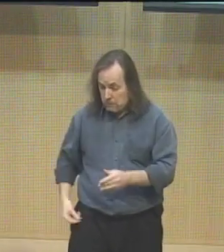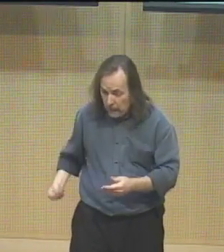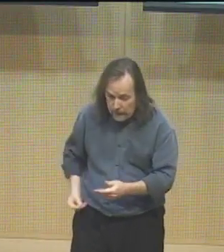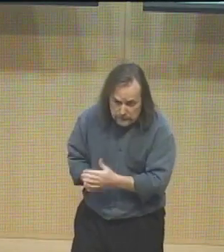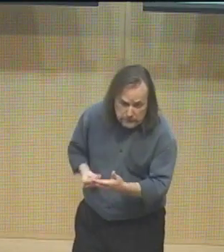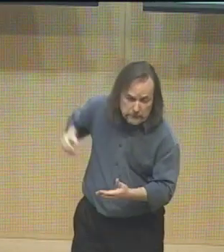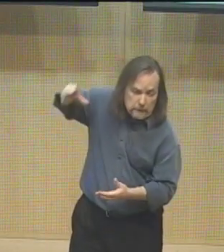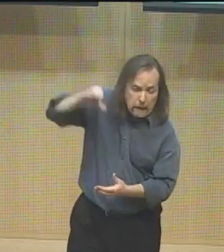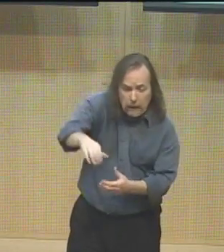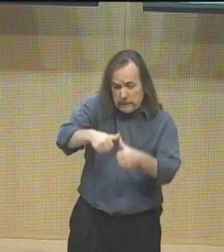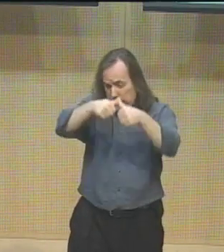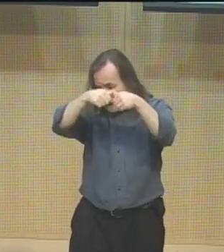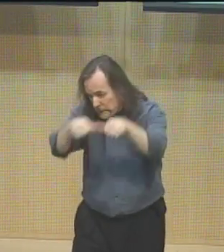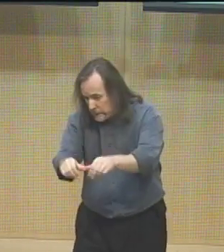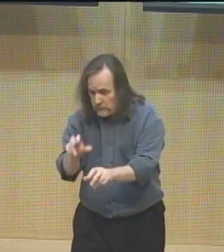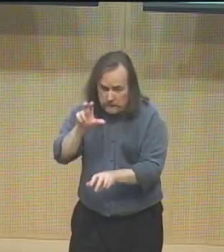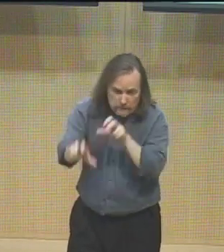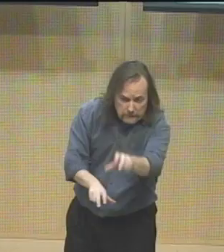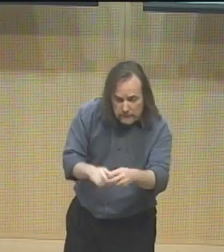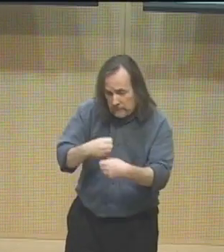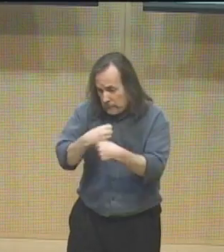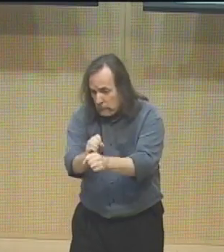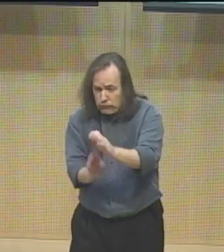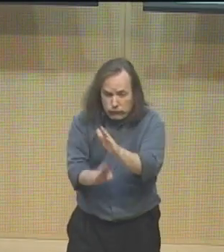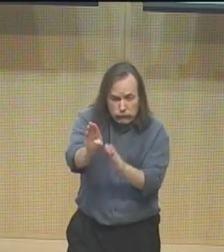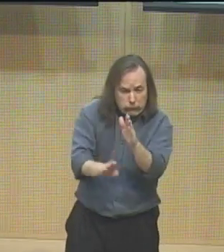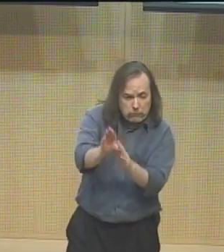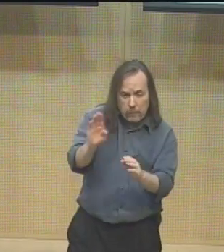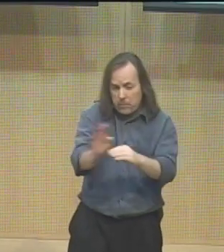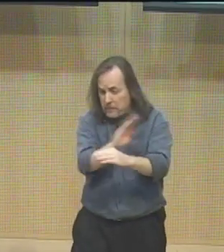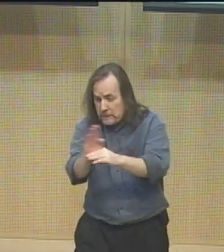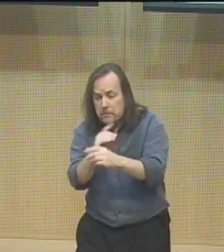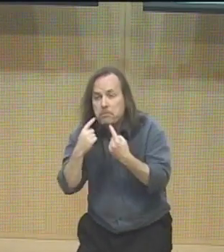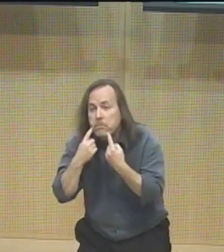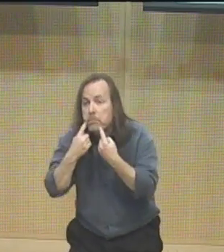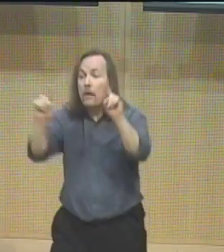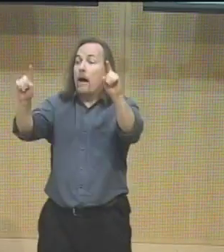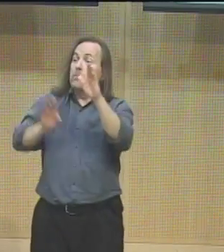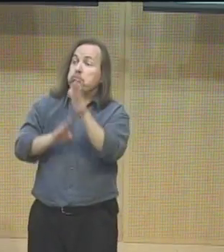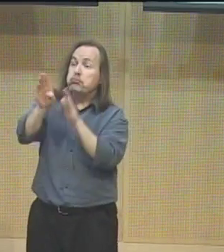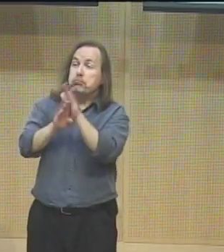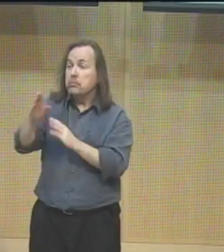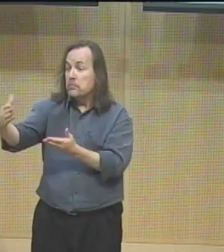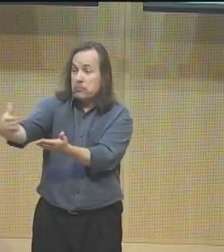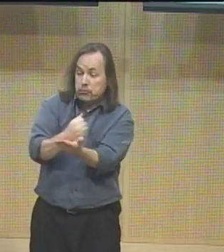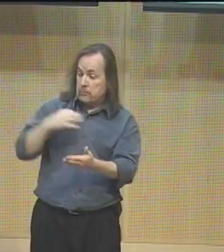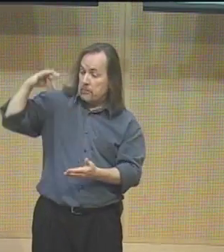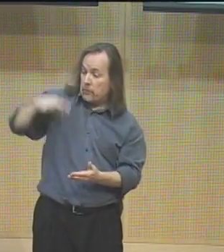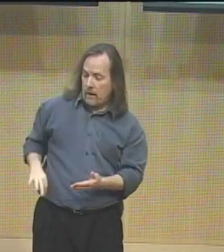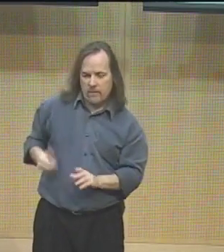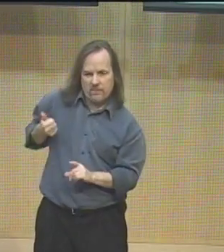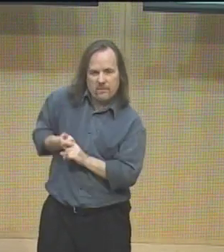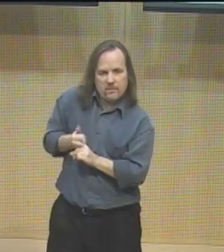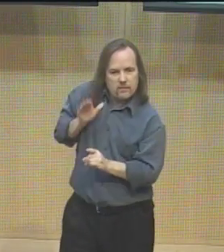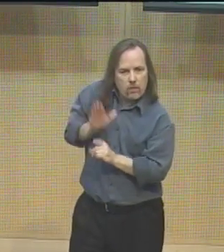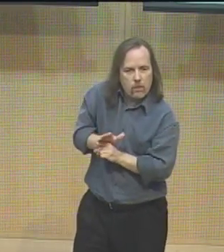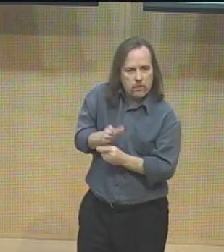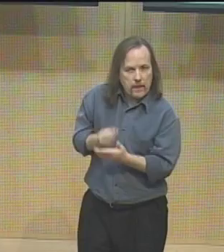So if a person starts a business and they invest all of their money and put all of their time and effort into it, and the company earns a